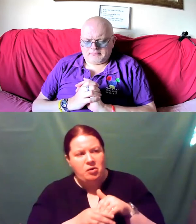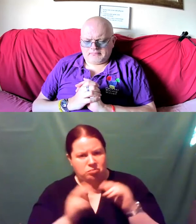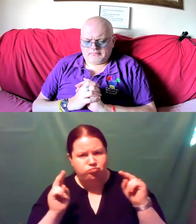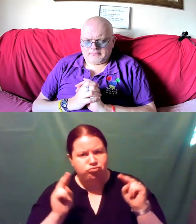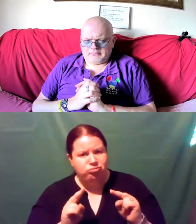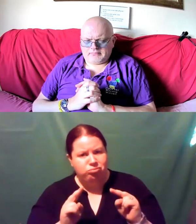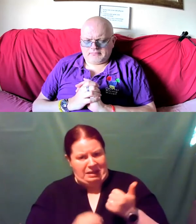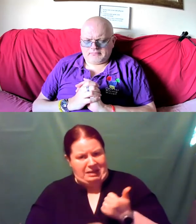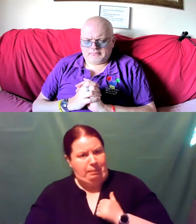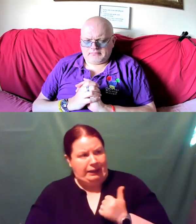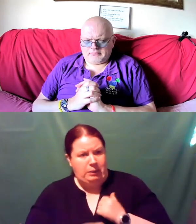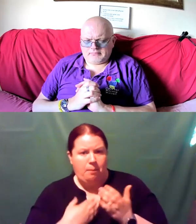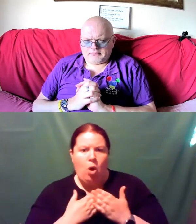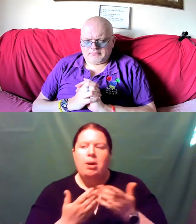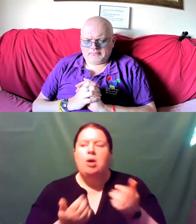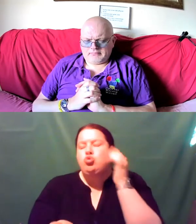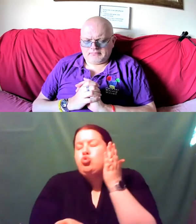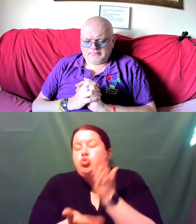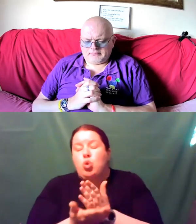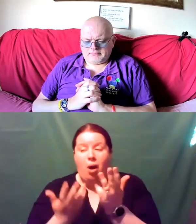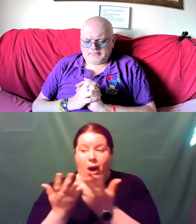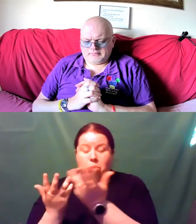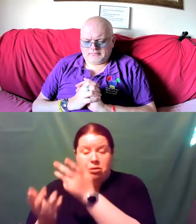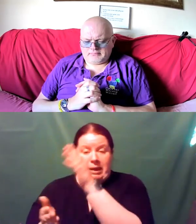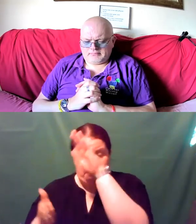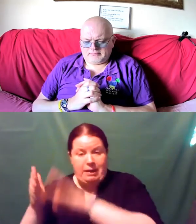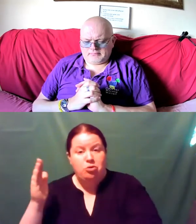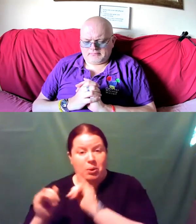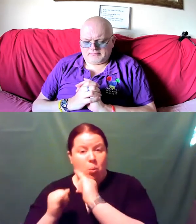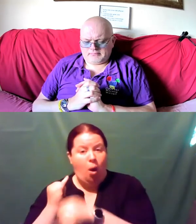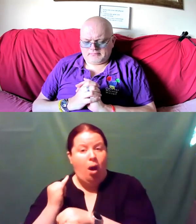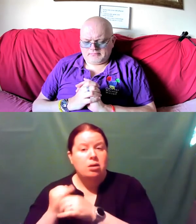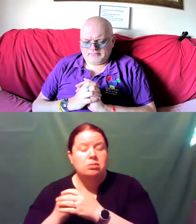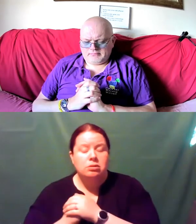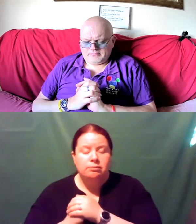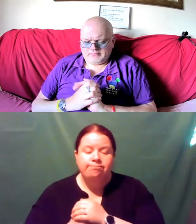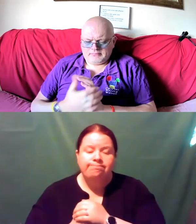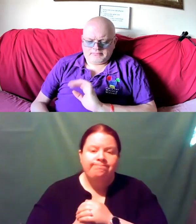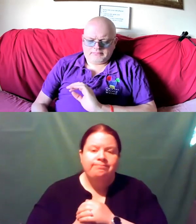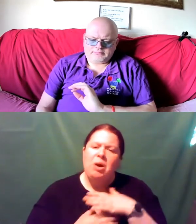everyone. No, indeed. I want to get into the whole